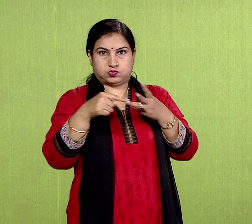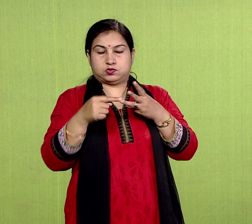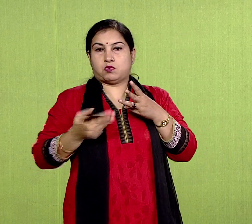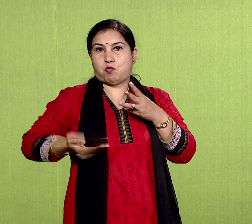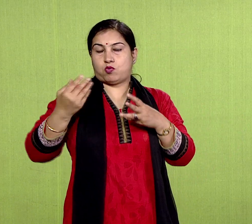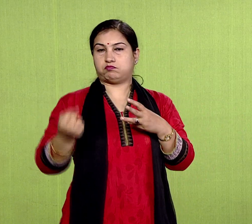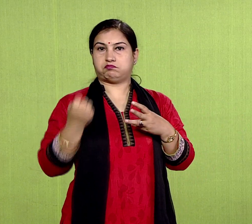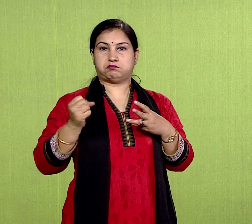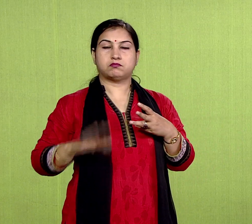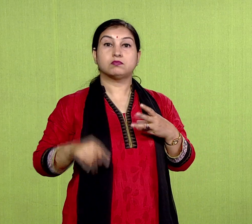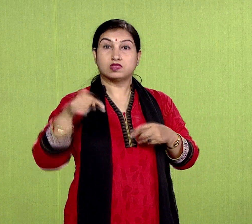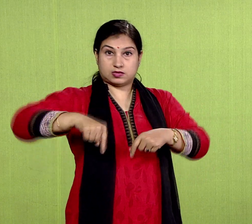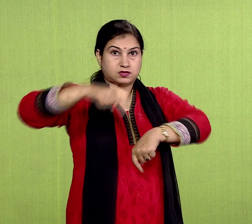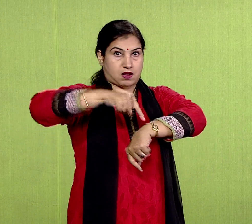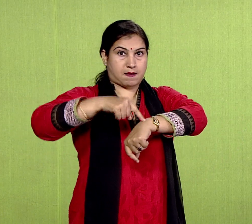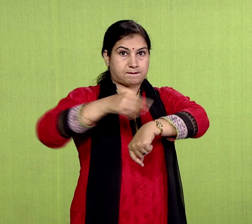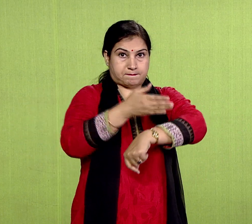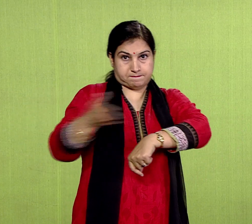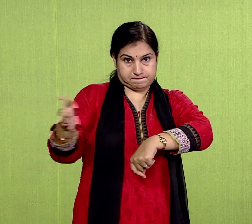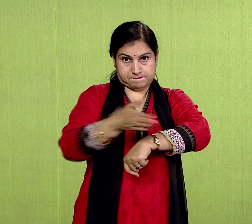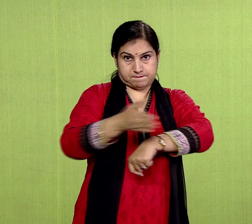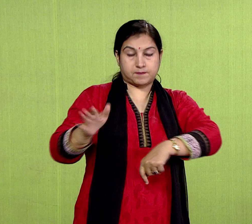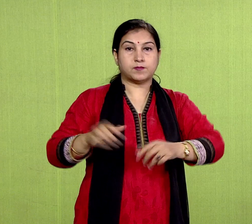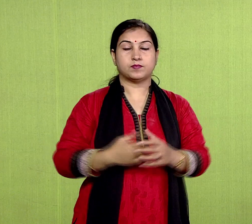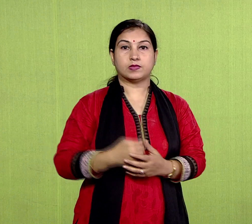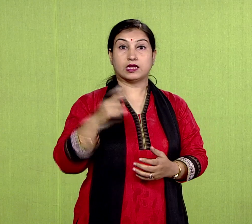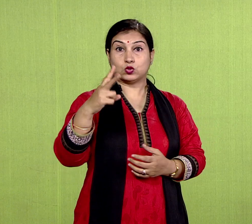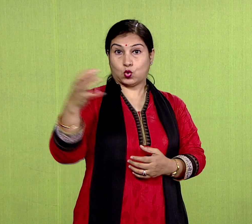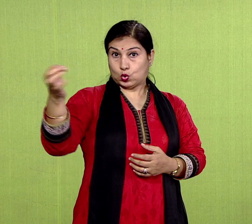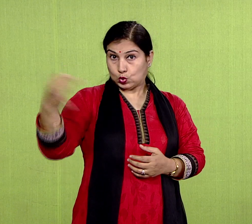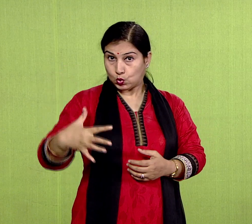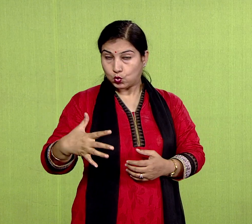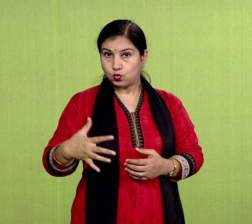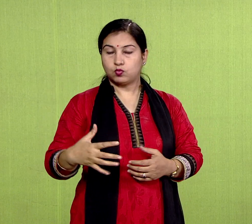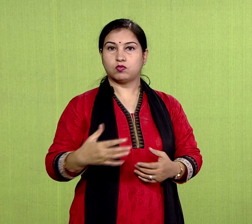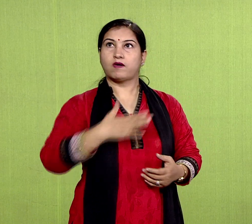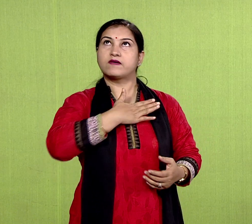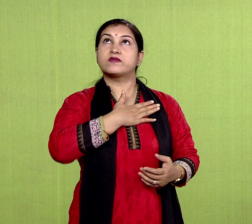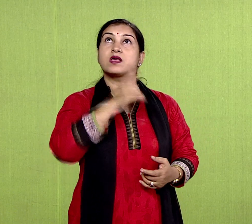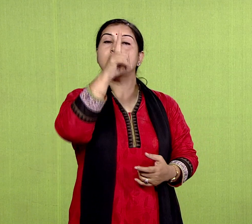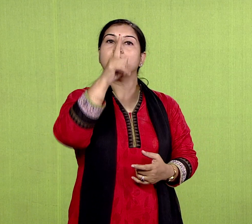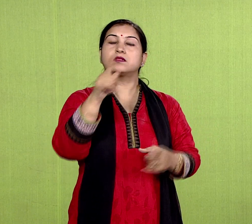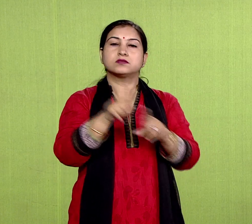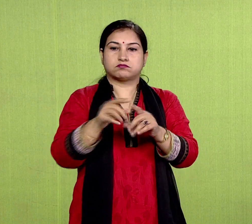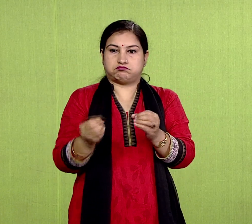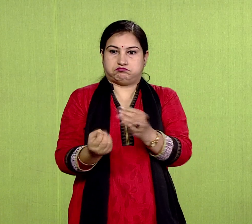During this time period, two new religions were also born.